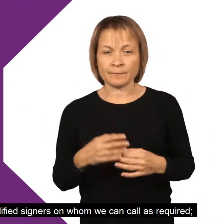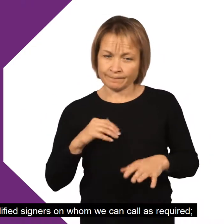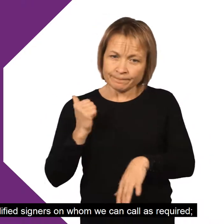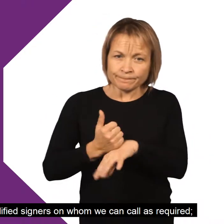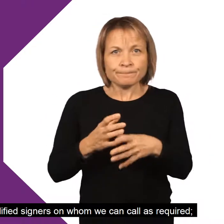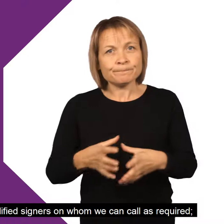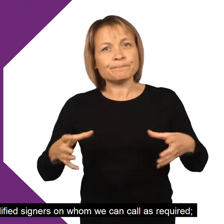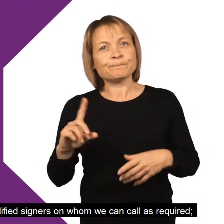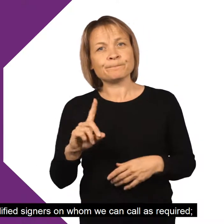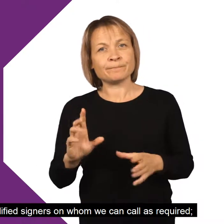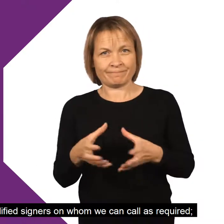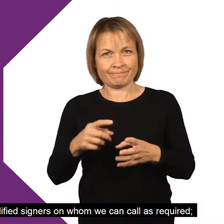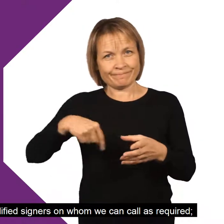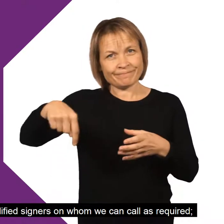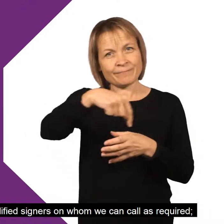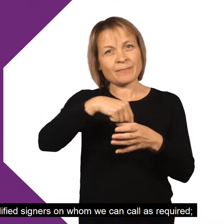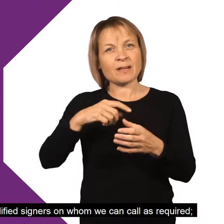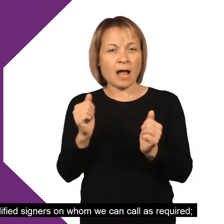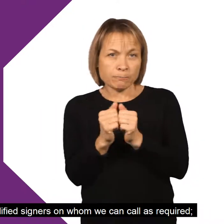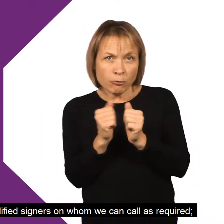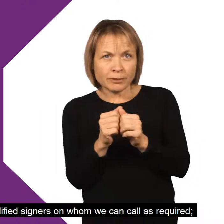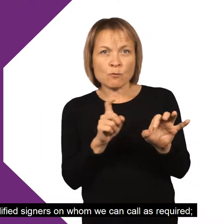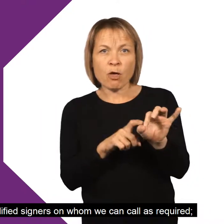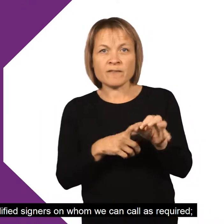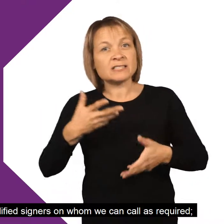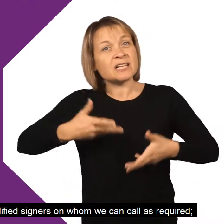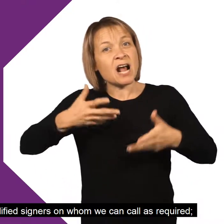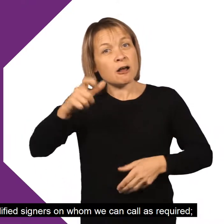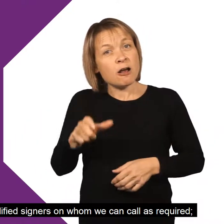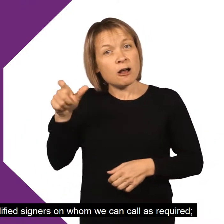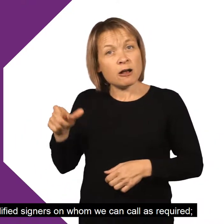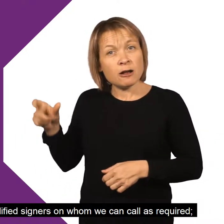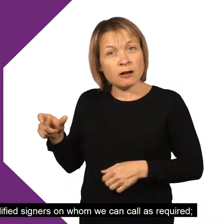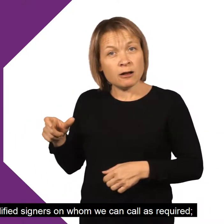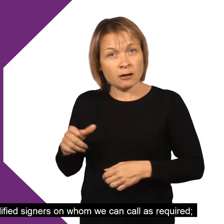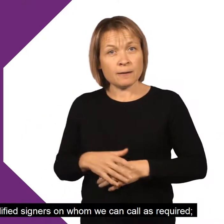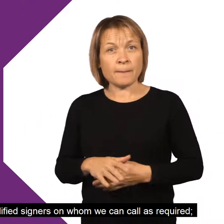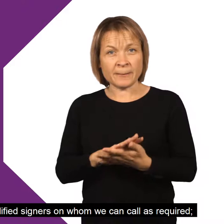Building a bank of appropriately qualified signers on whom we can call as required